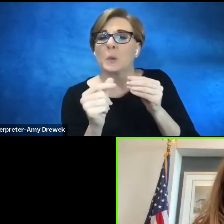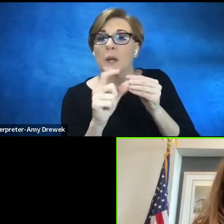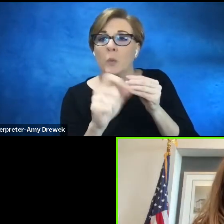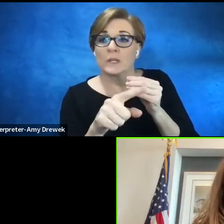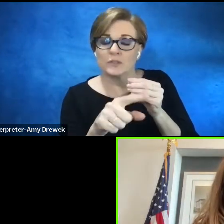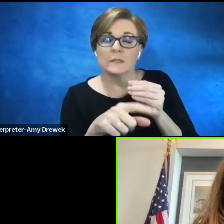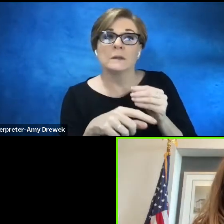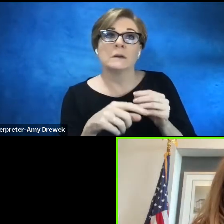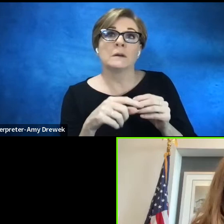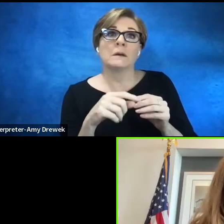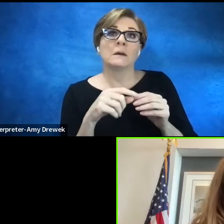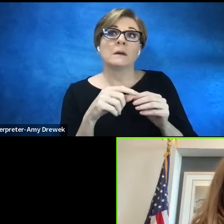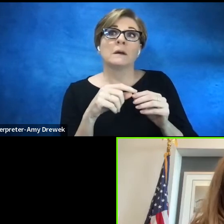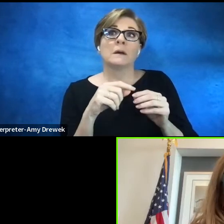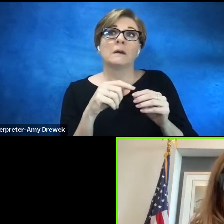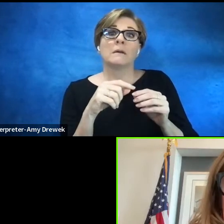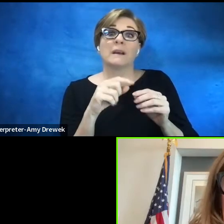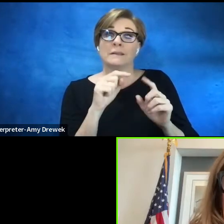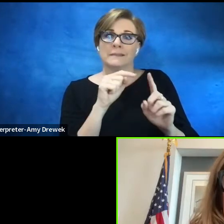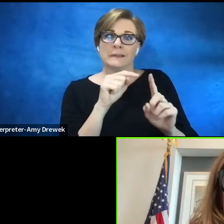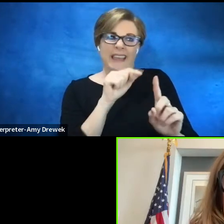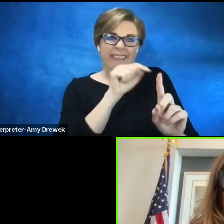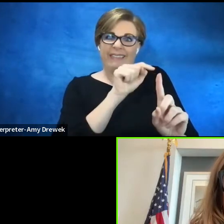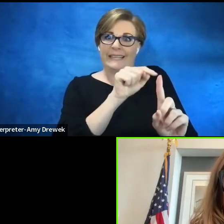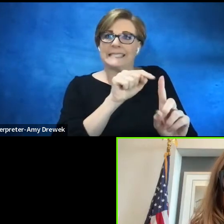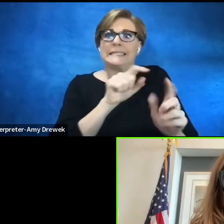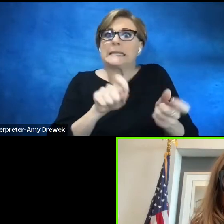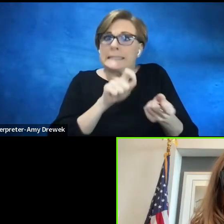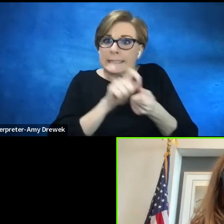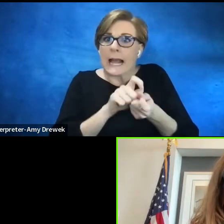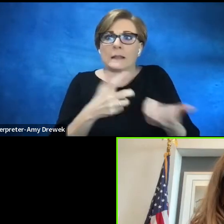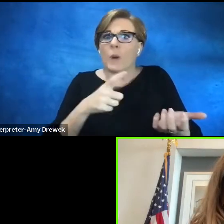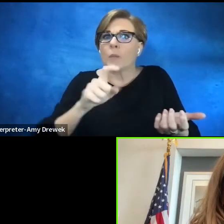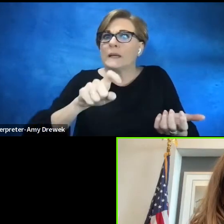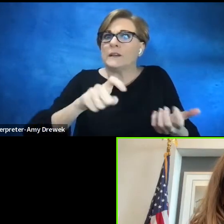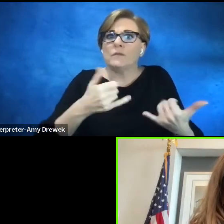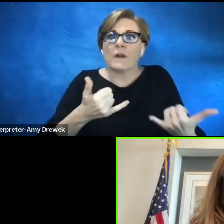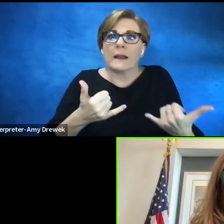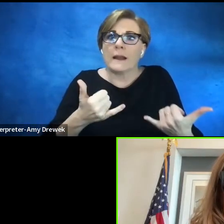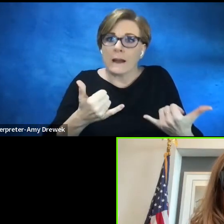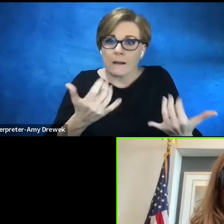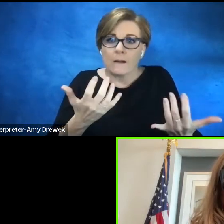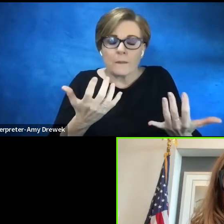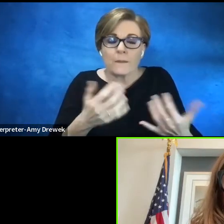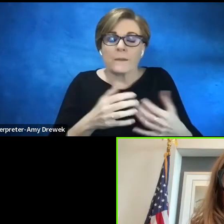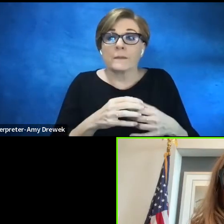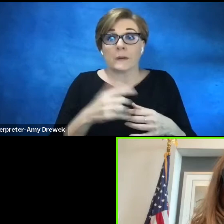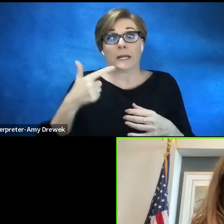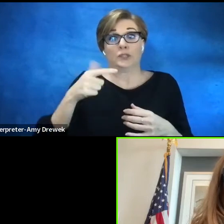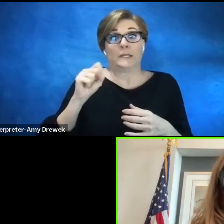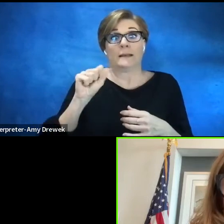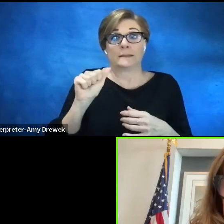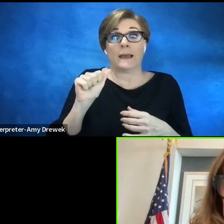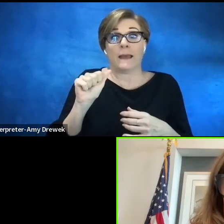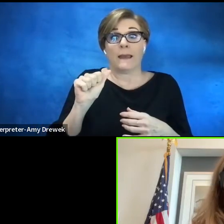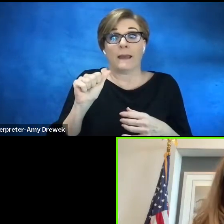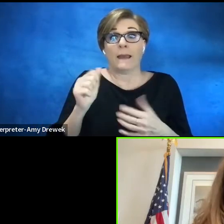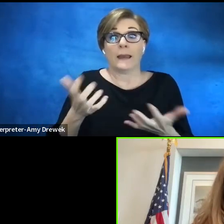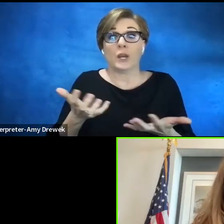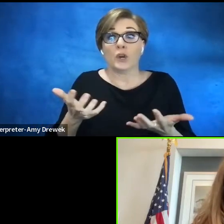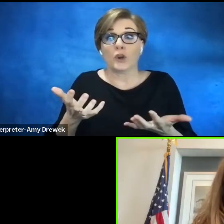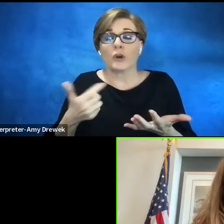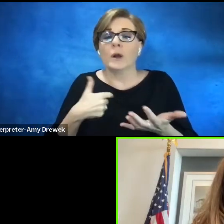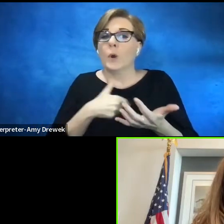exactly what is needed right now. And, you know, we, at GSA, we follow the